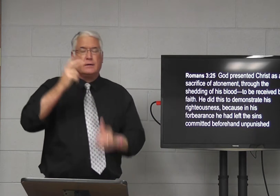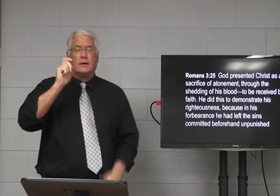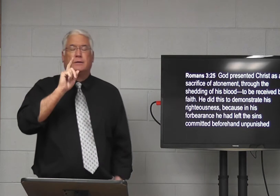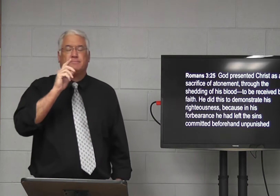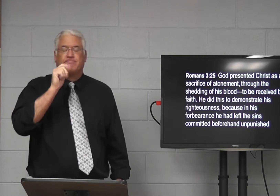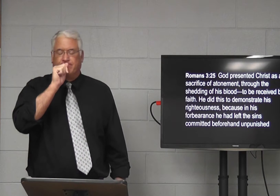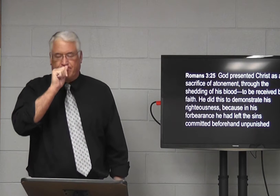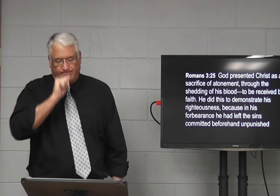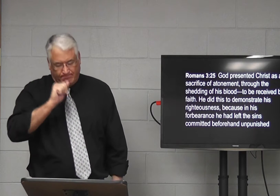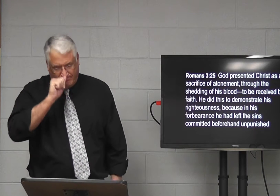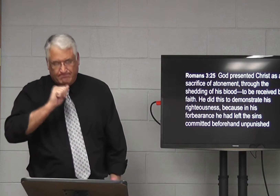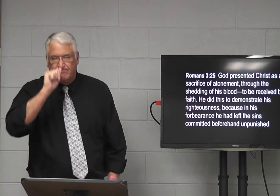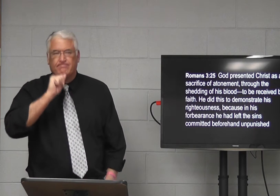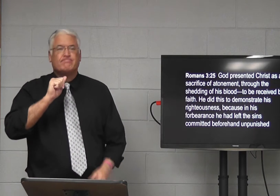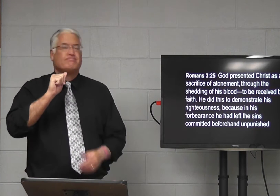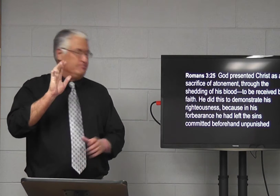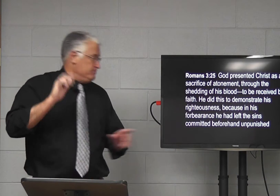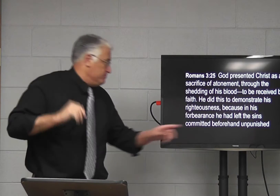which means he suffered,